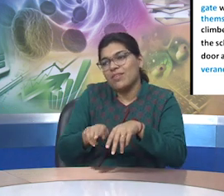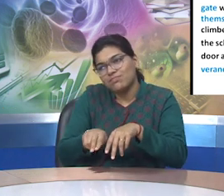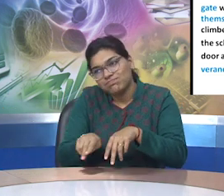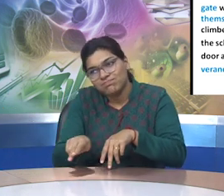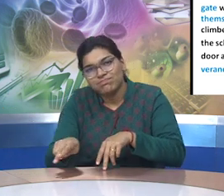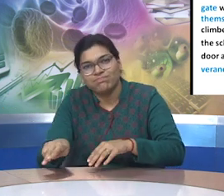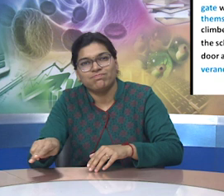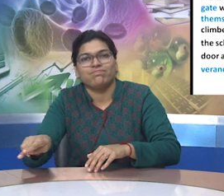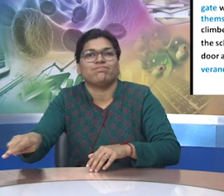saw an